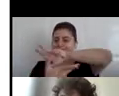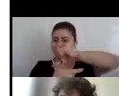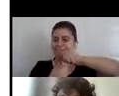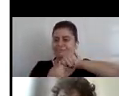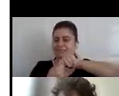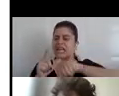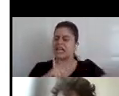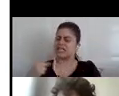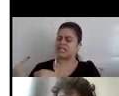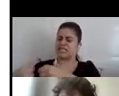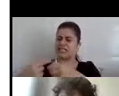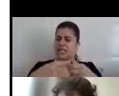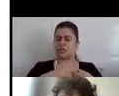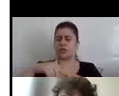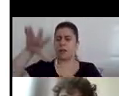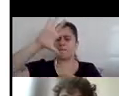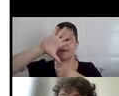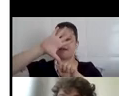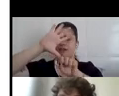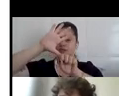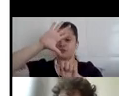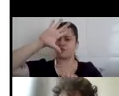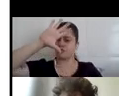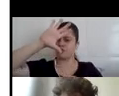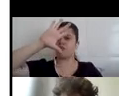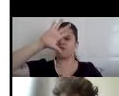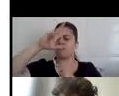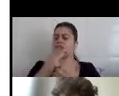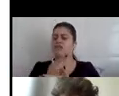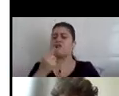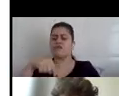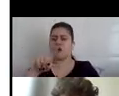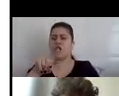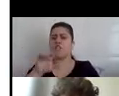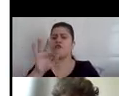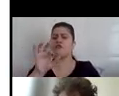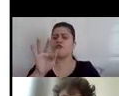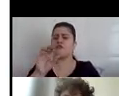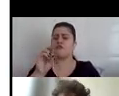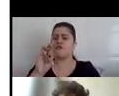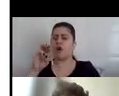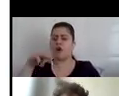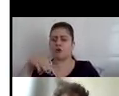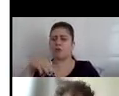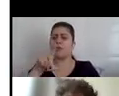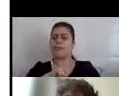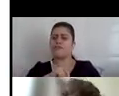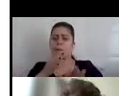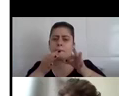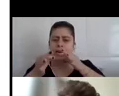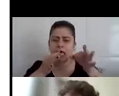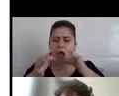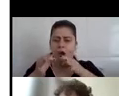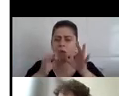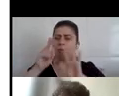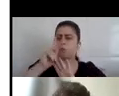and suggestion to the plan. And now it's, let's say, it's on us, on Belo Horizonte